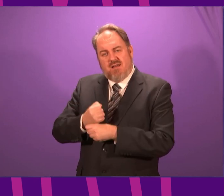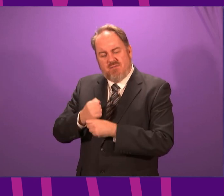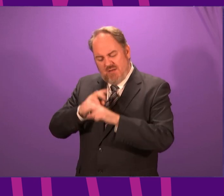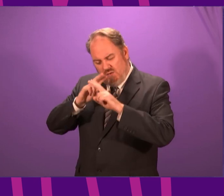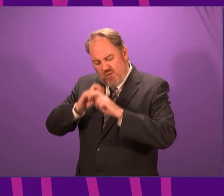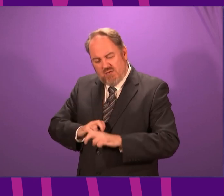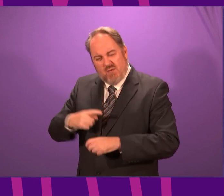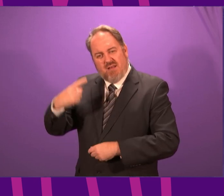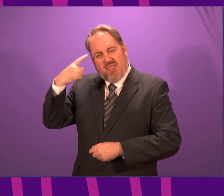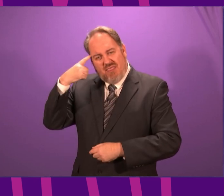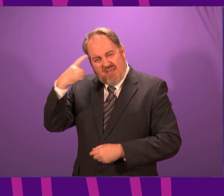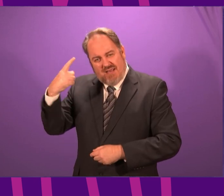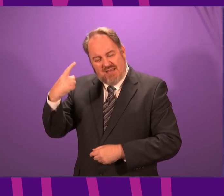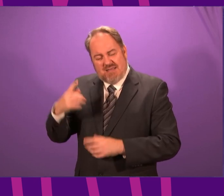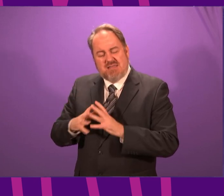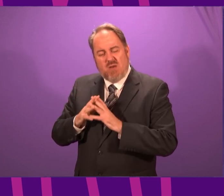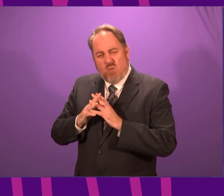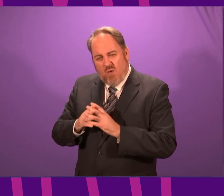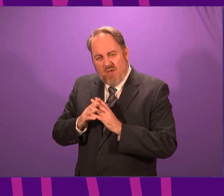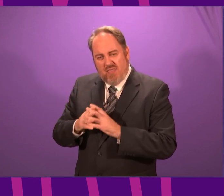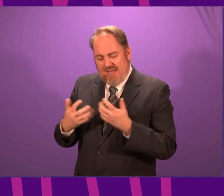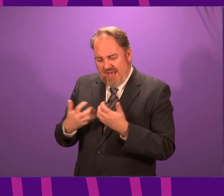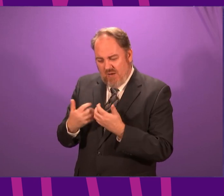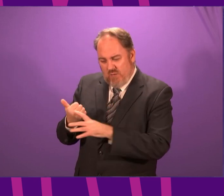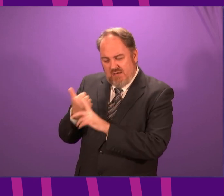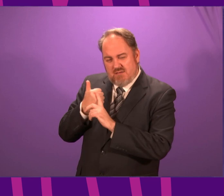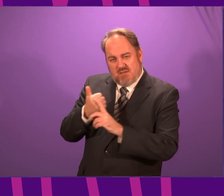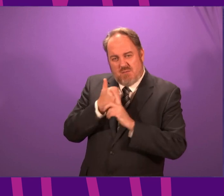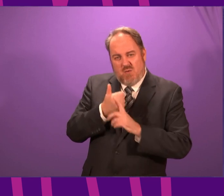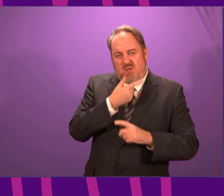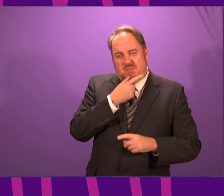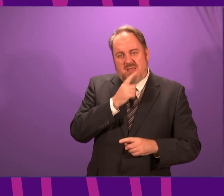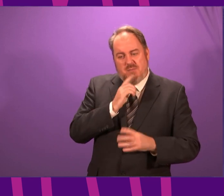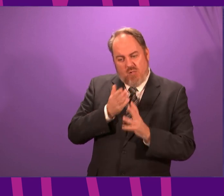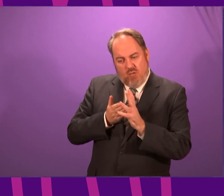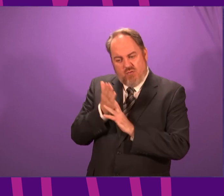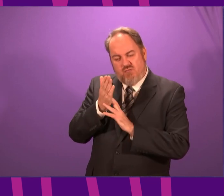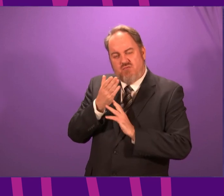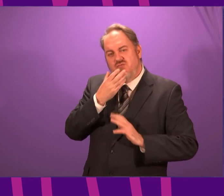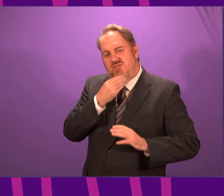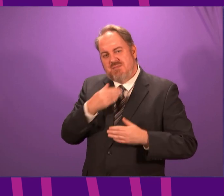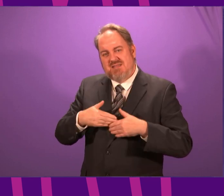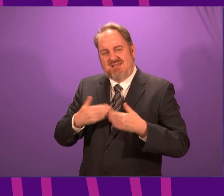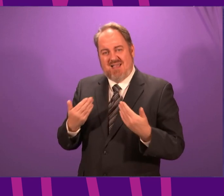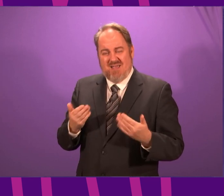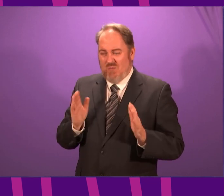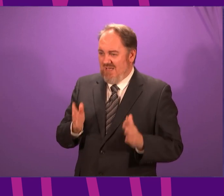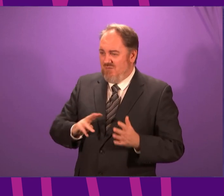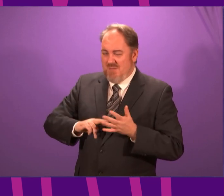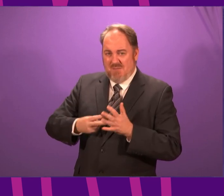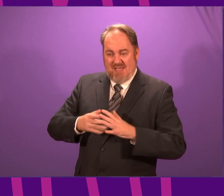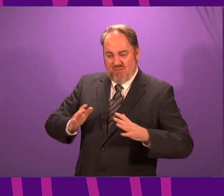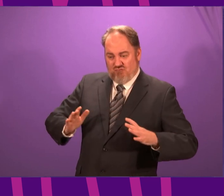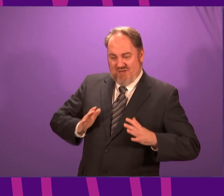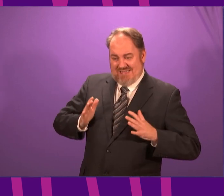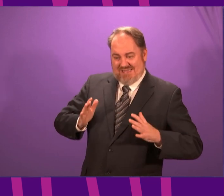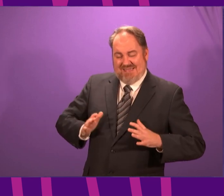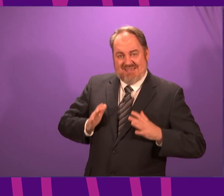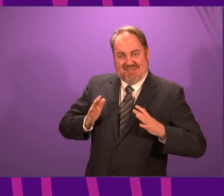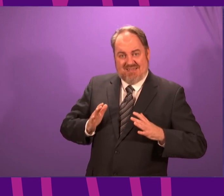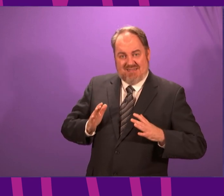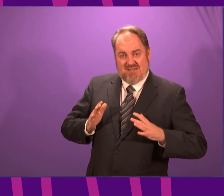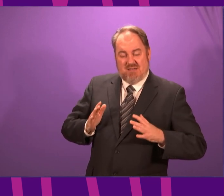at it, look at the viability of it, look at what can be done in these areas. Because we need a plan for Christmas, which shows that while it